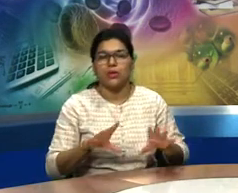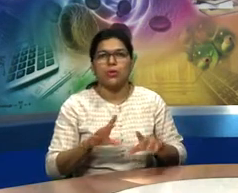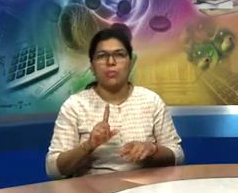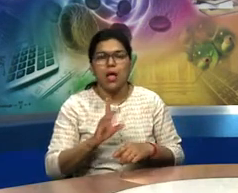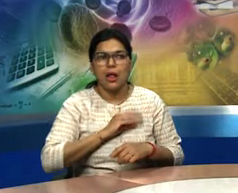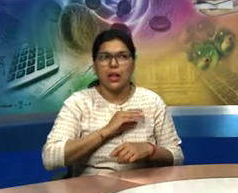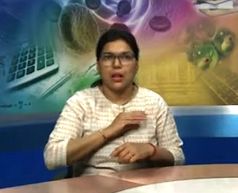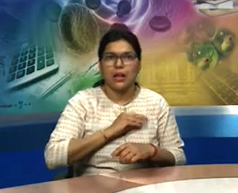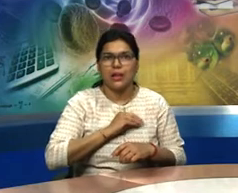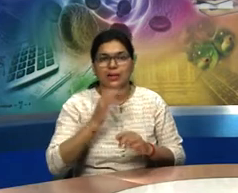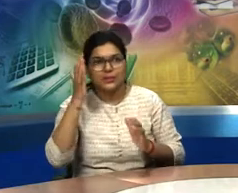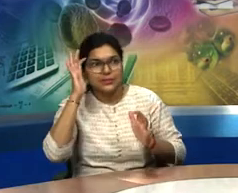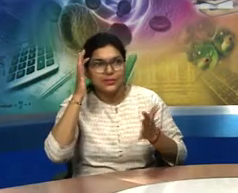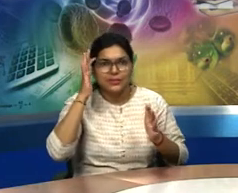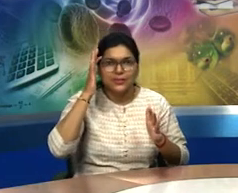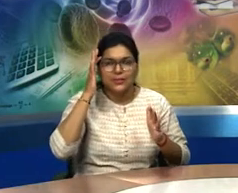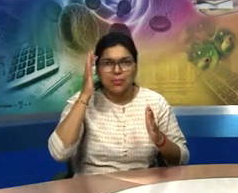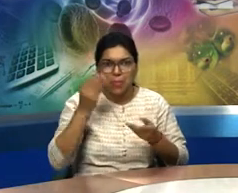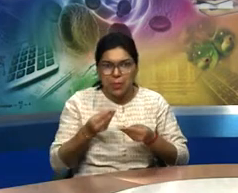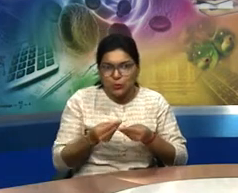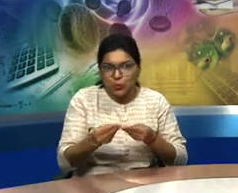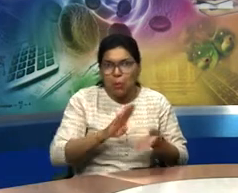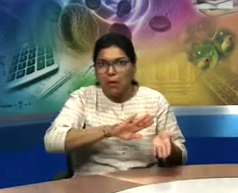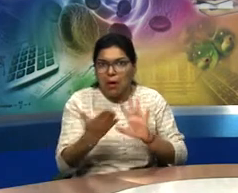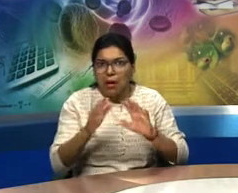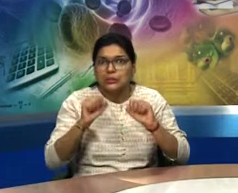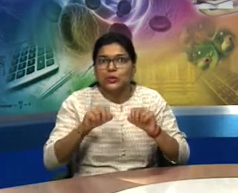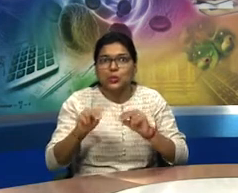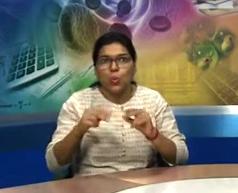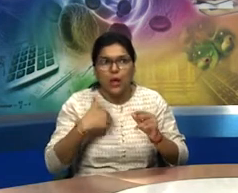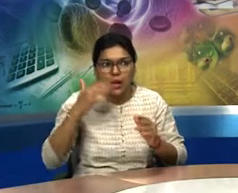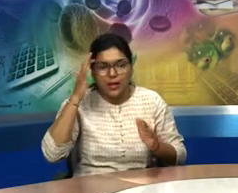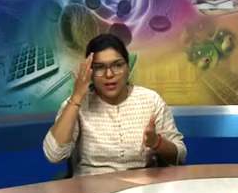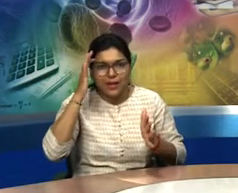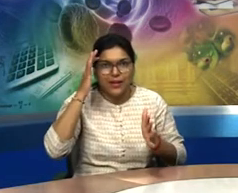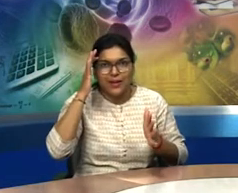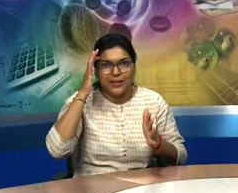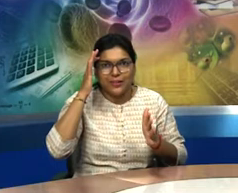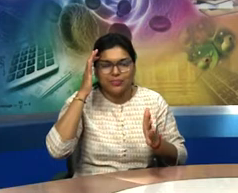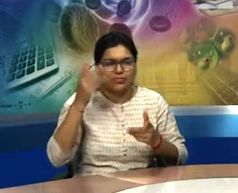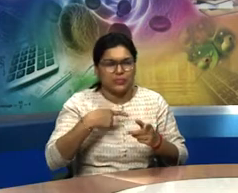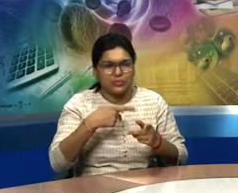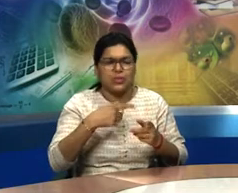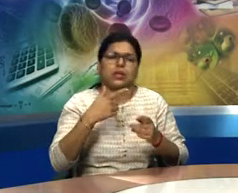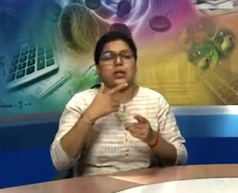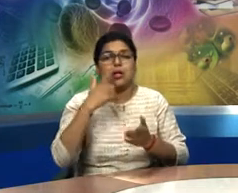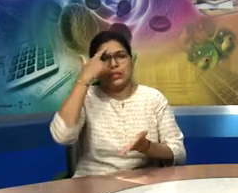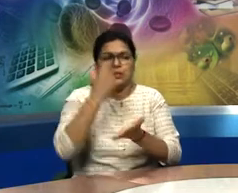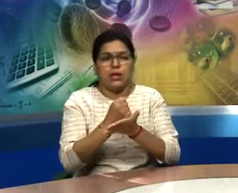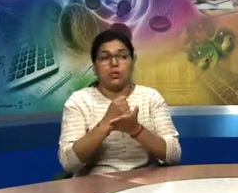and both of us fought shy of death, and decided to